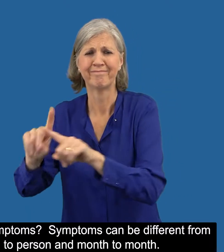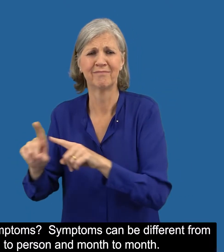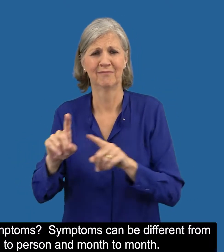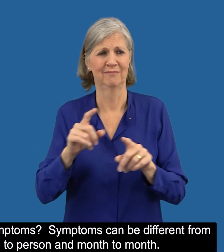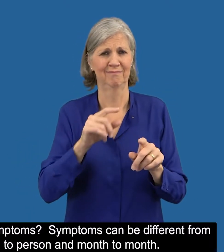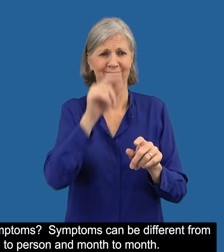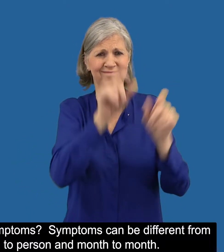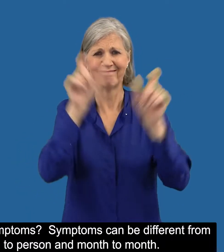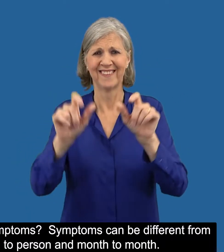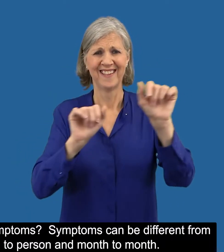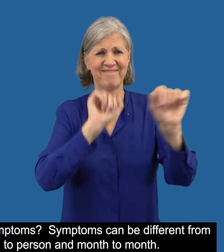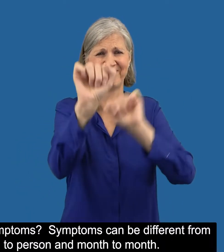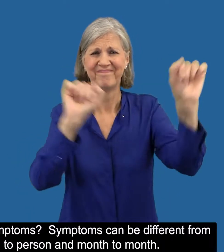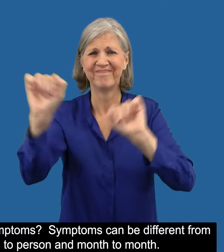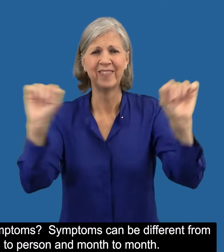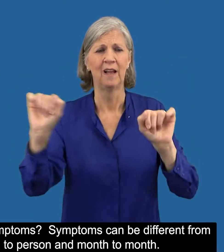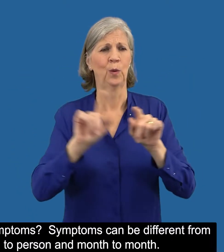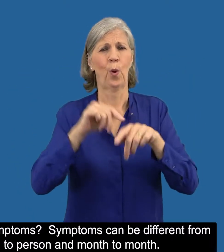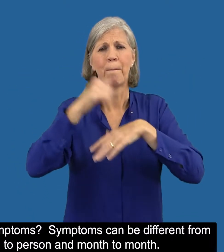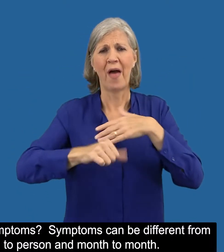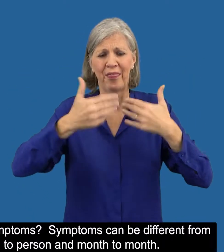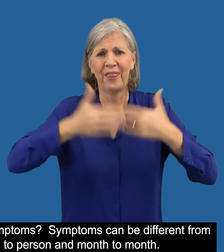Symptoms can be different from person to person and month to month.